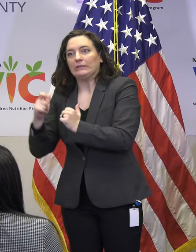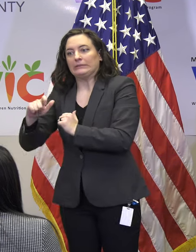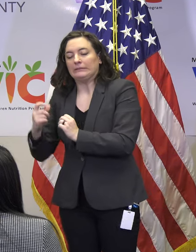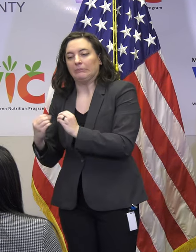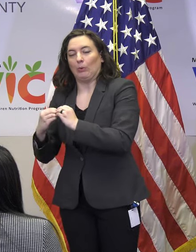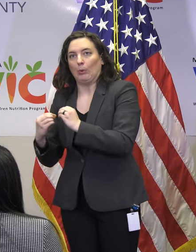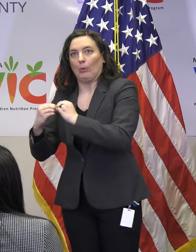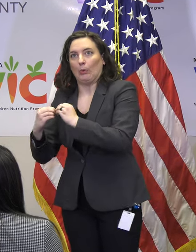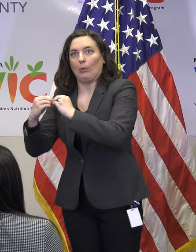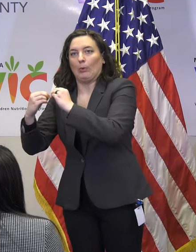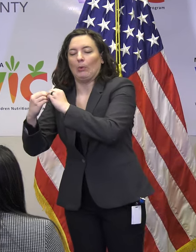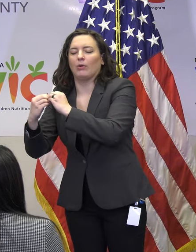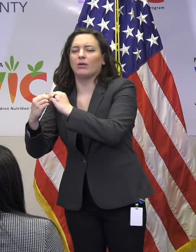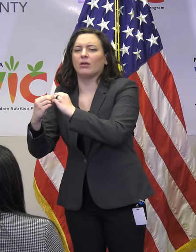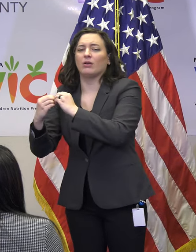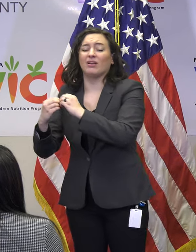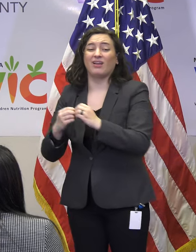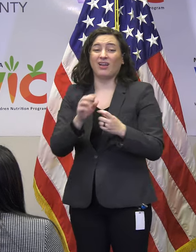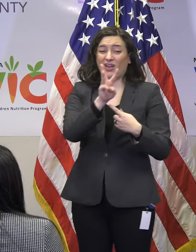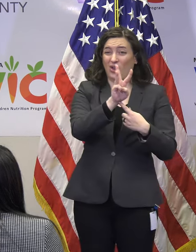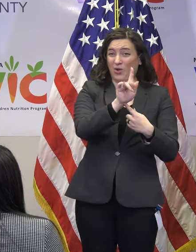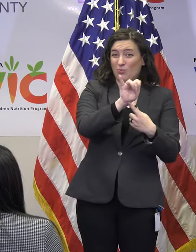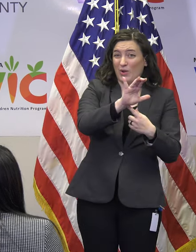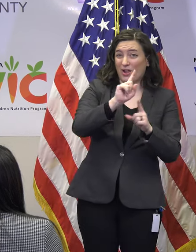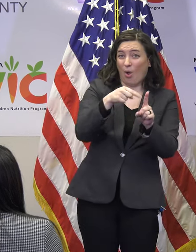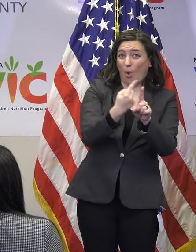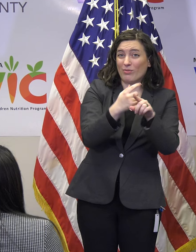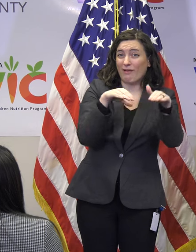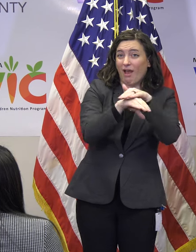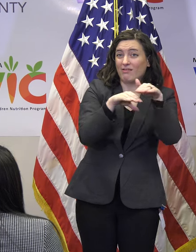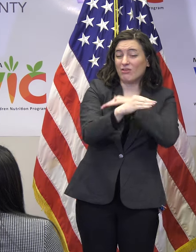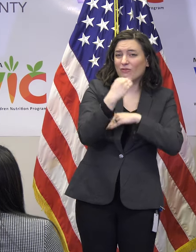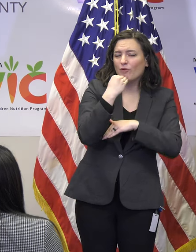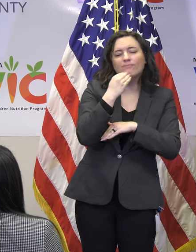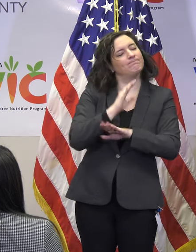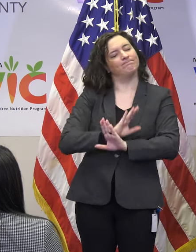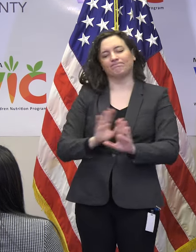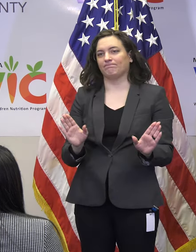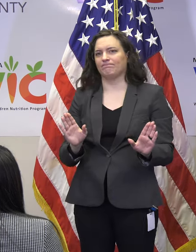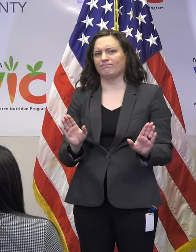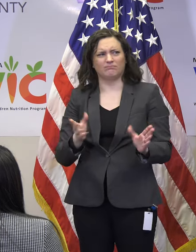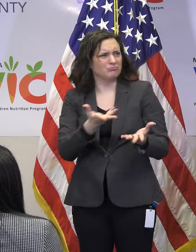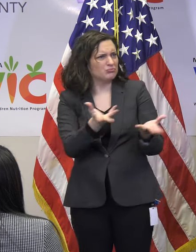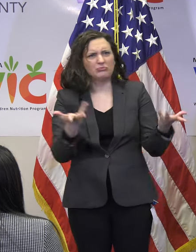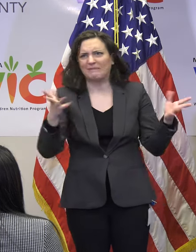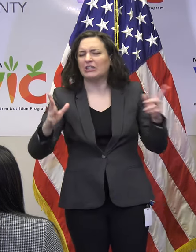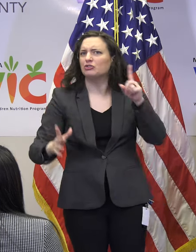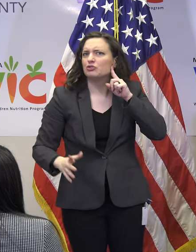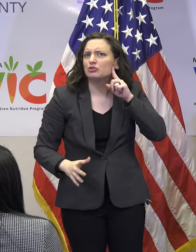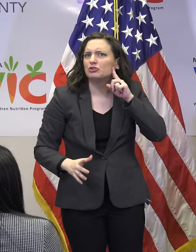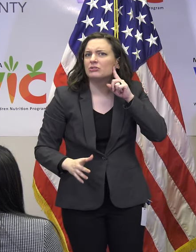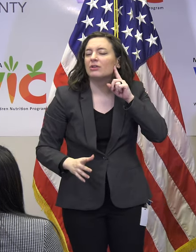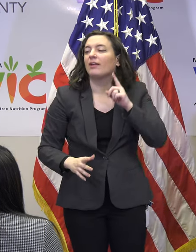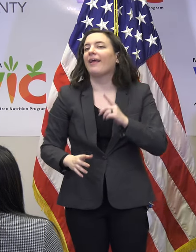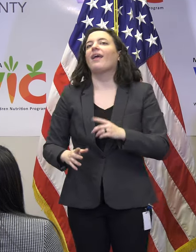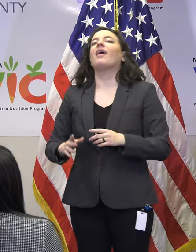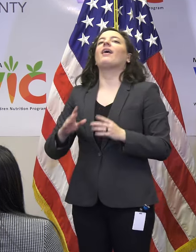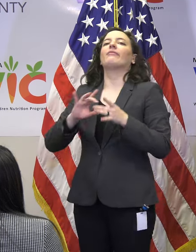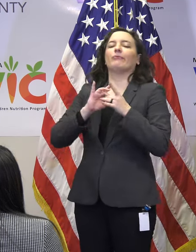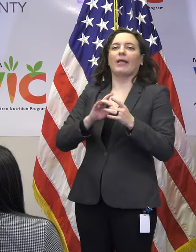And WIC is more than just access to healthy food. We've heard that this morning as well. It's connection to health